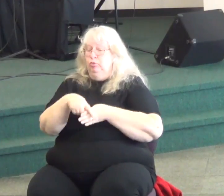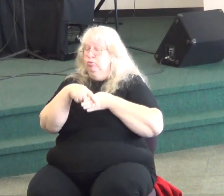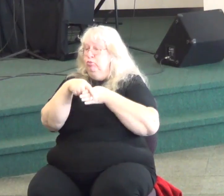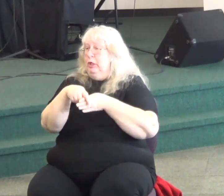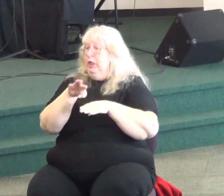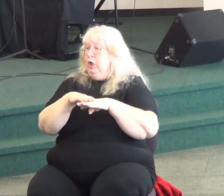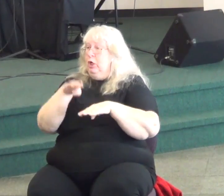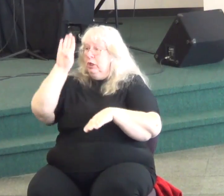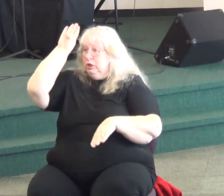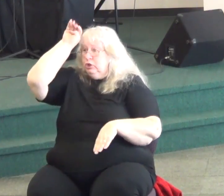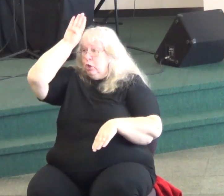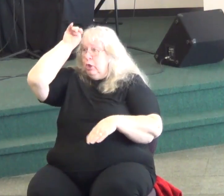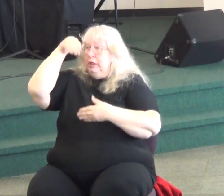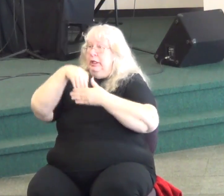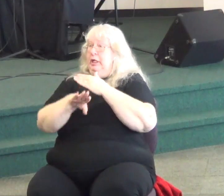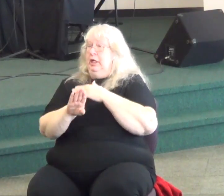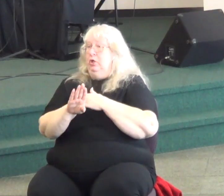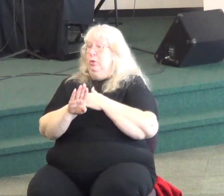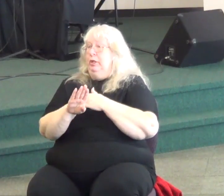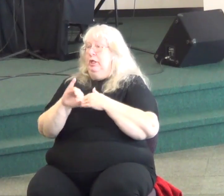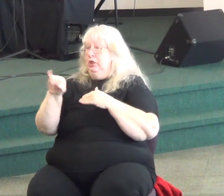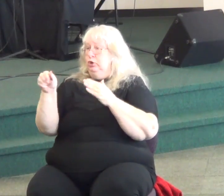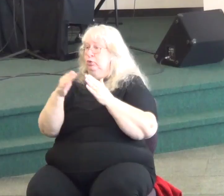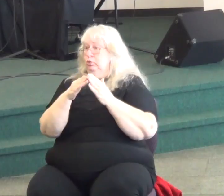Hallelujah. Right now.